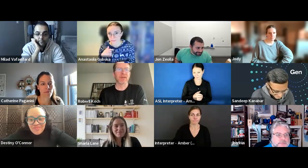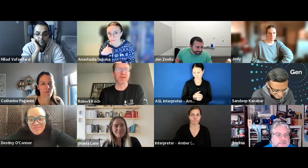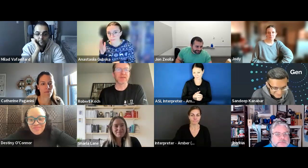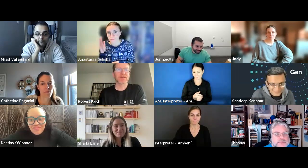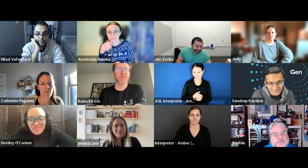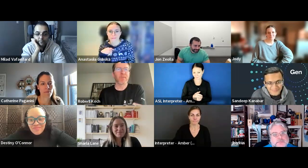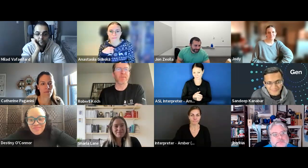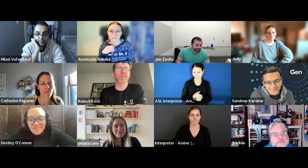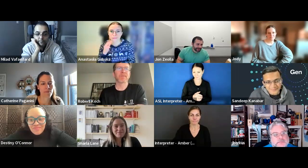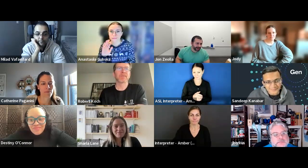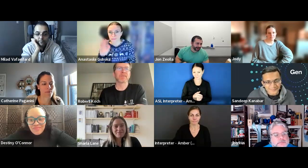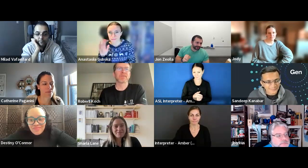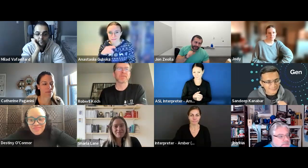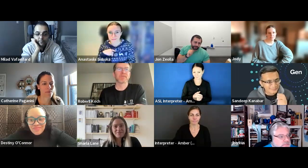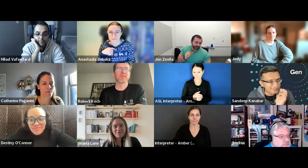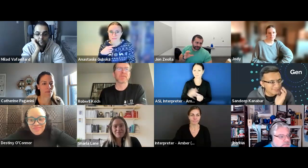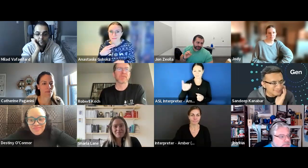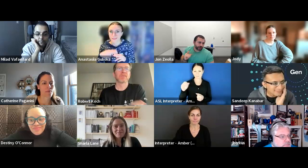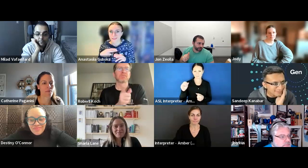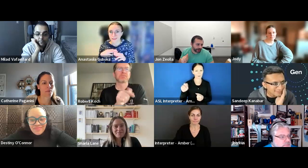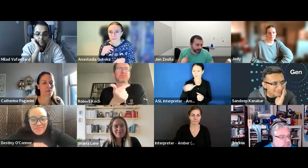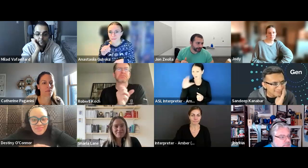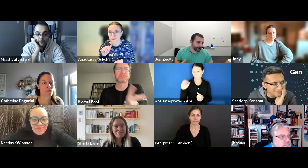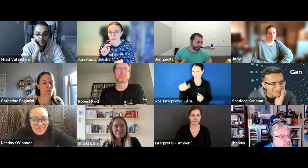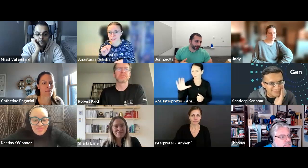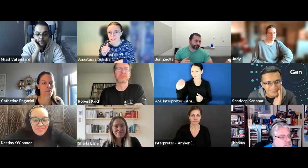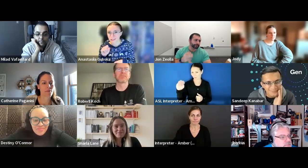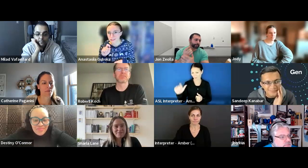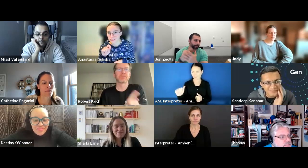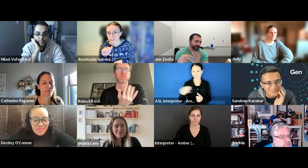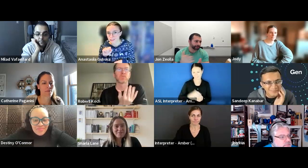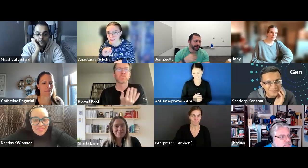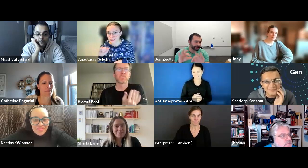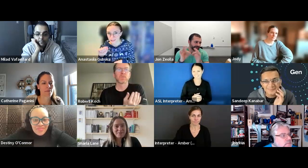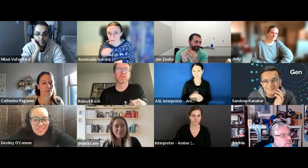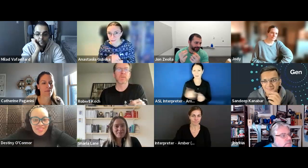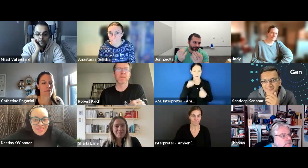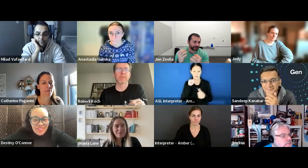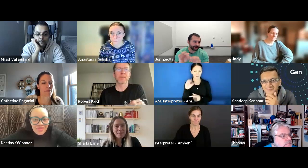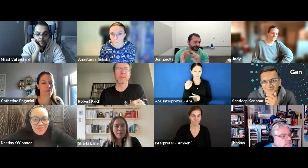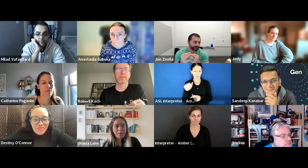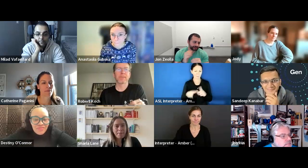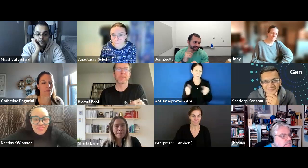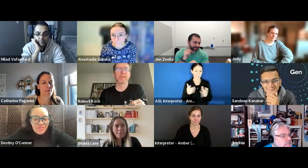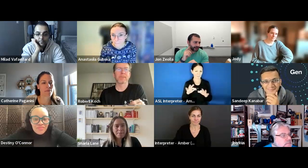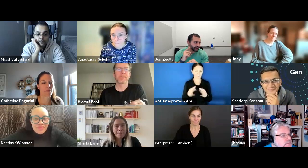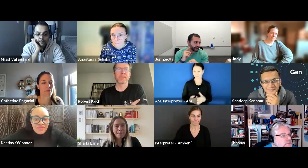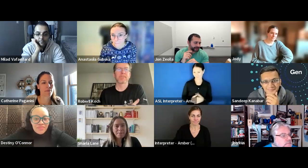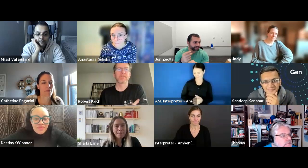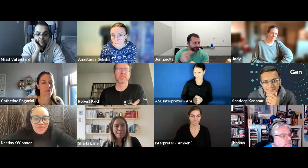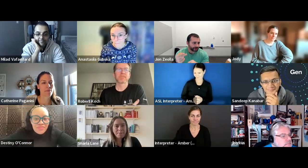CODAs, excuse me. Yeah, I'm not a CODA, but a lot of my family